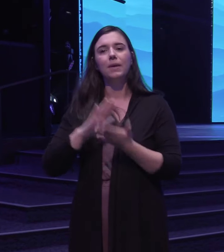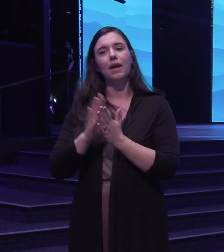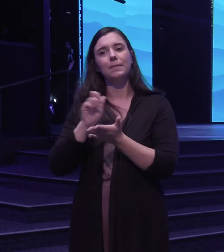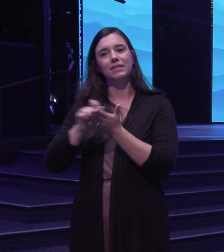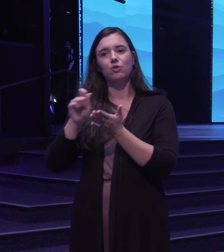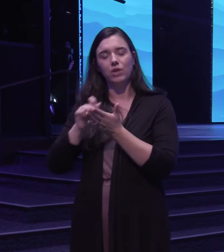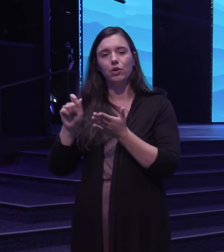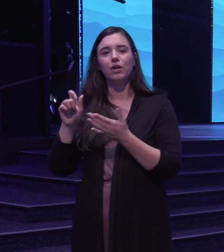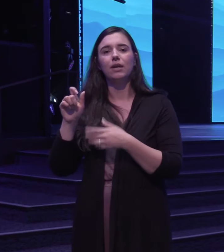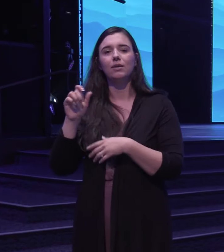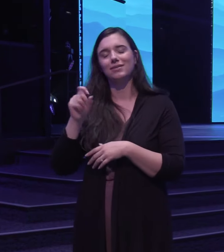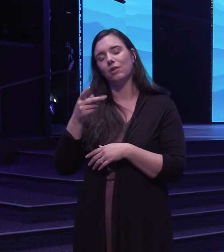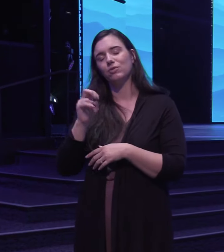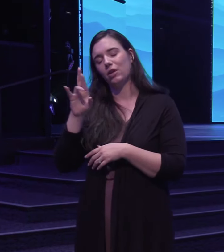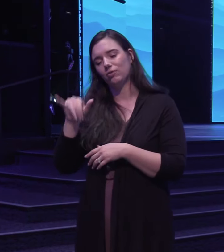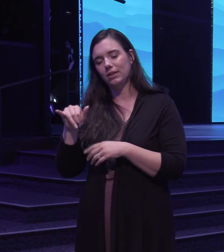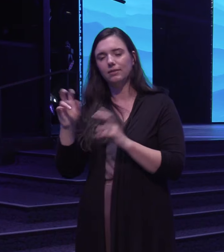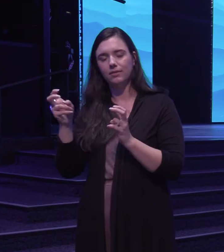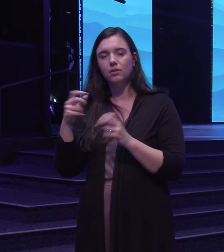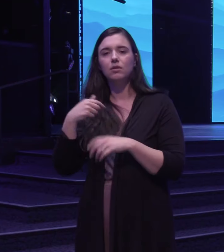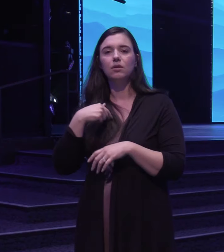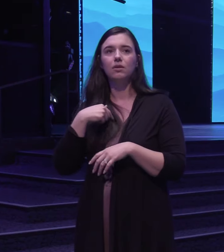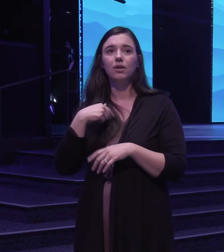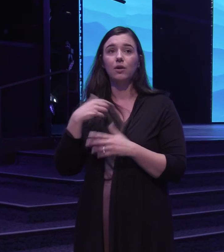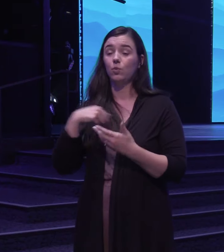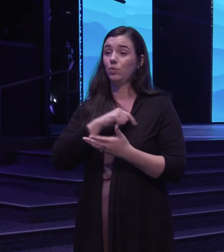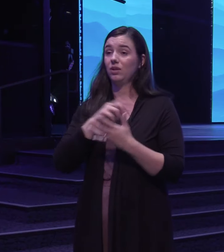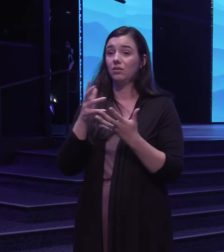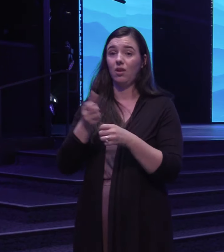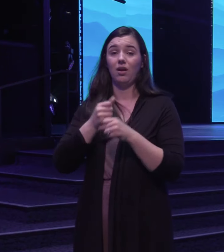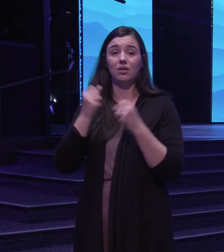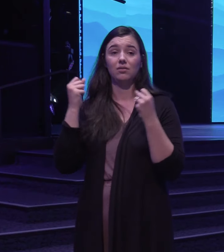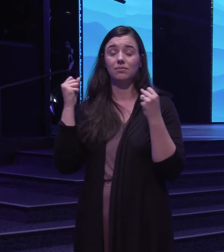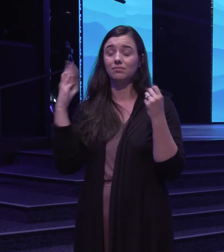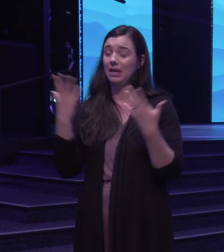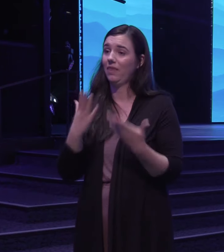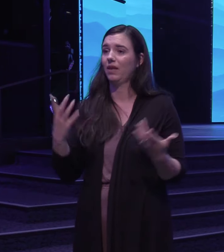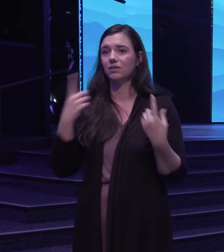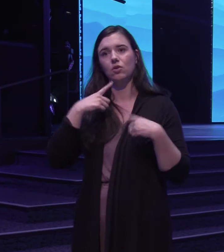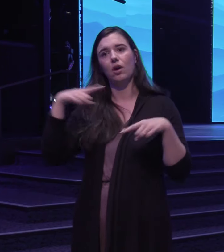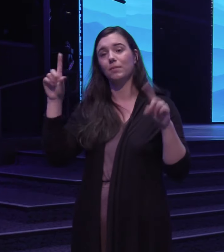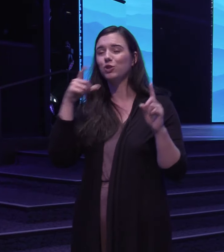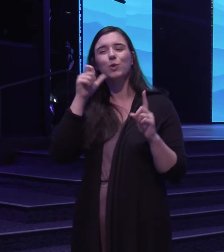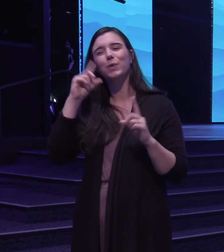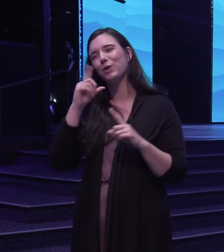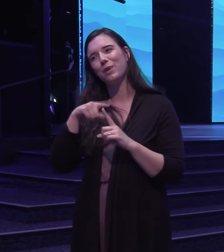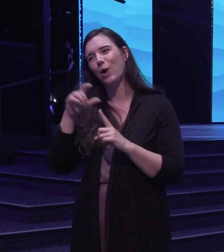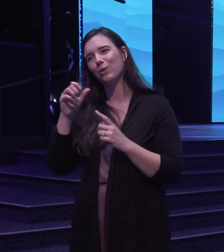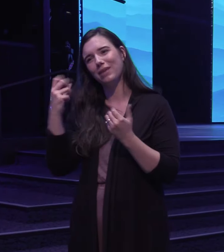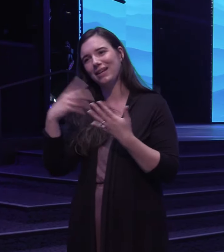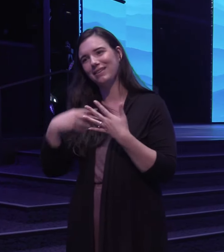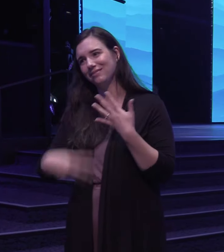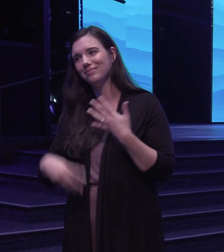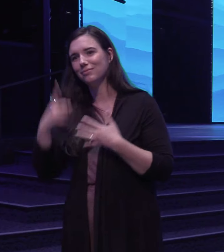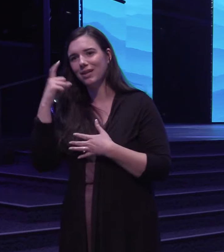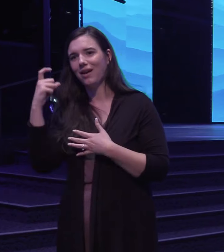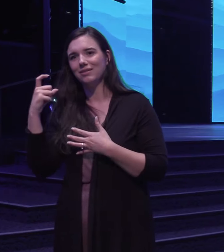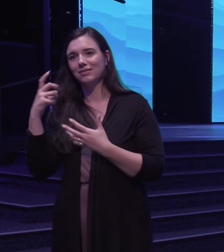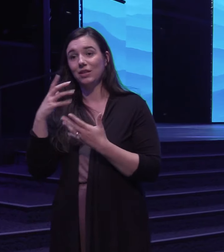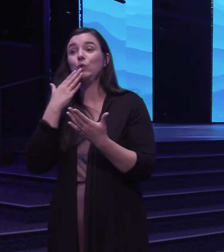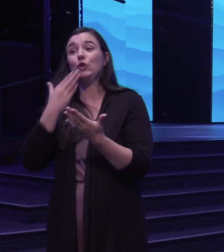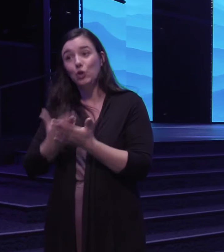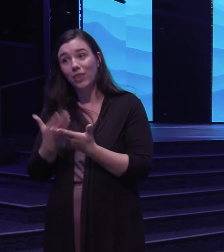secretary, and we were able to get an enormous number of things done. You don't hear about a lot of them because they were